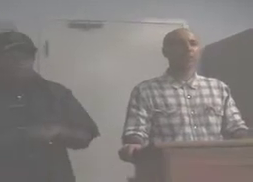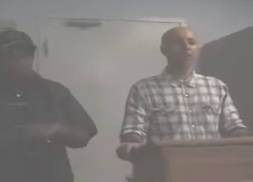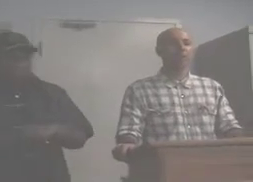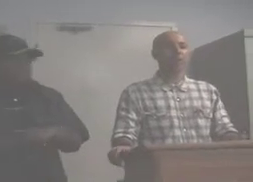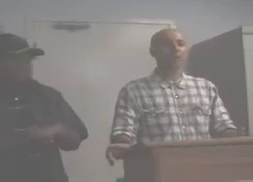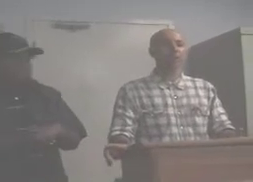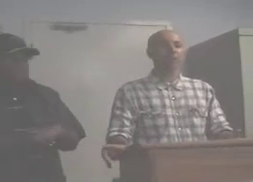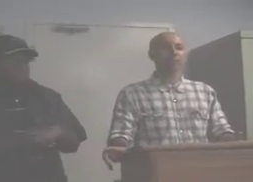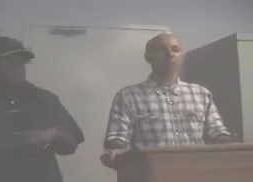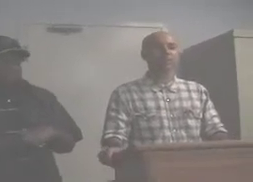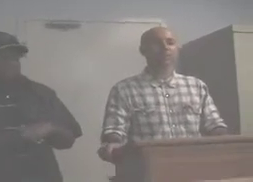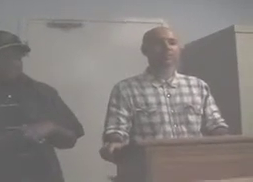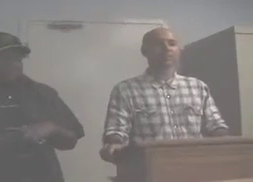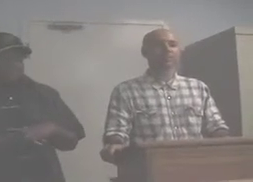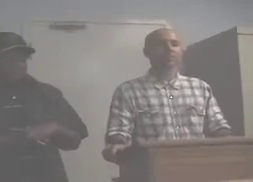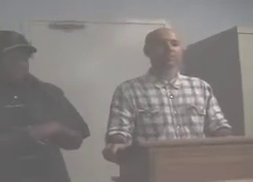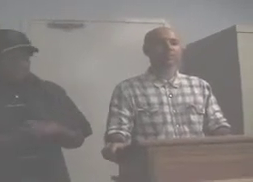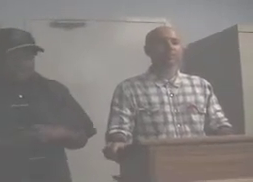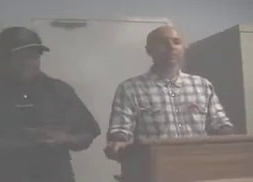We'll be sharing the gospel.